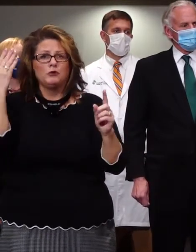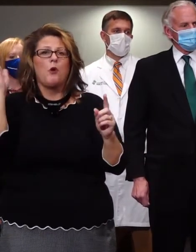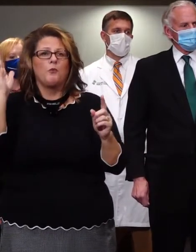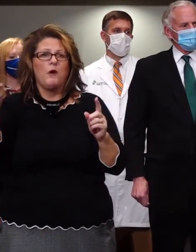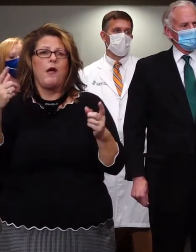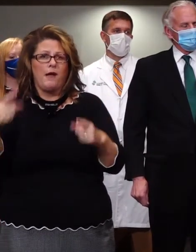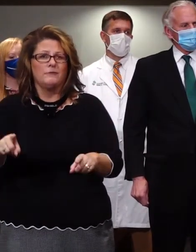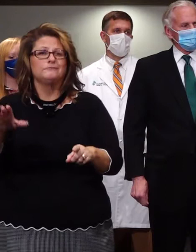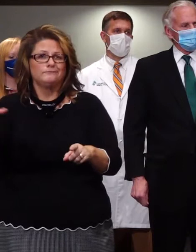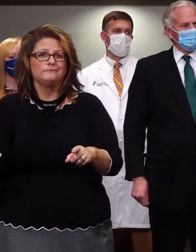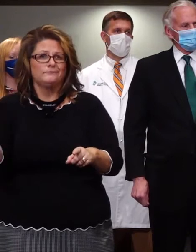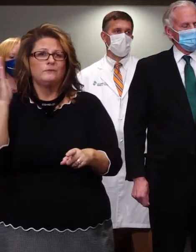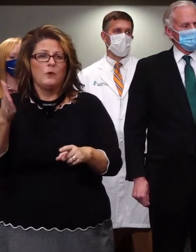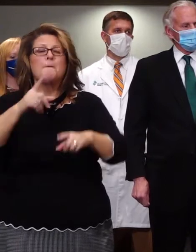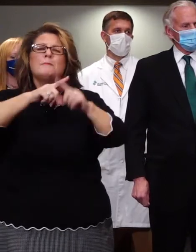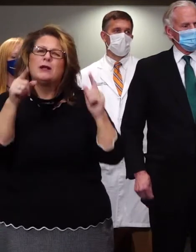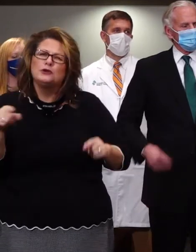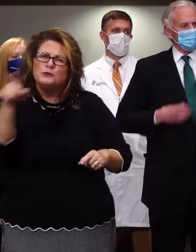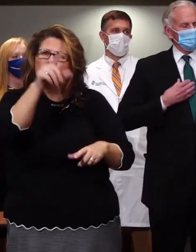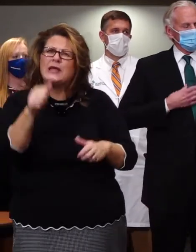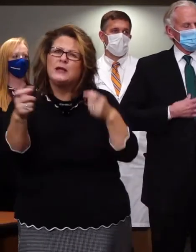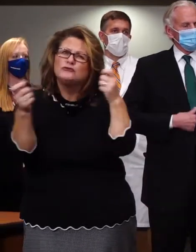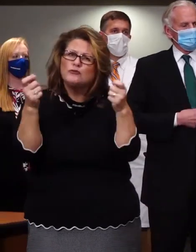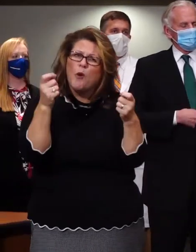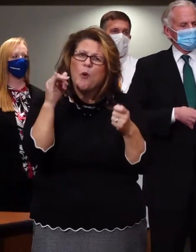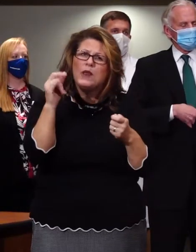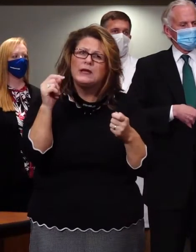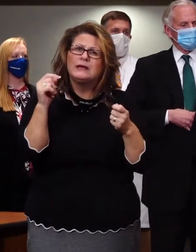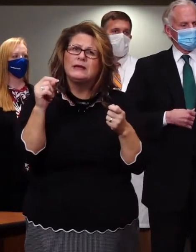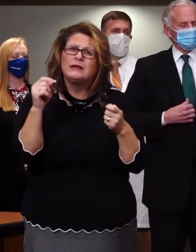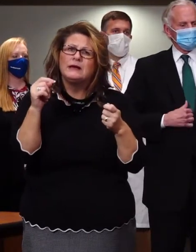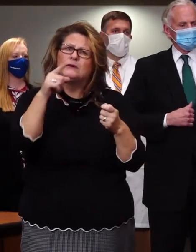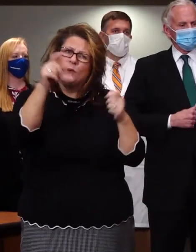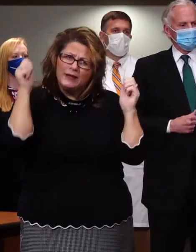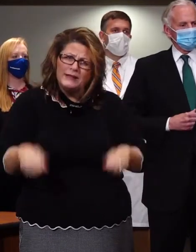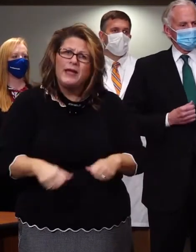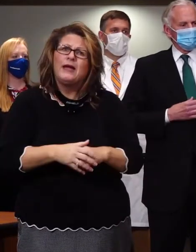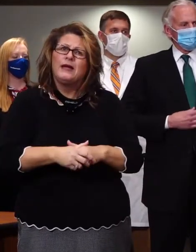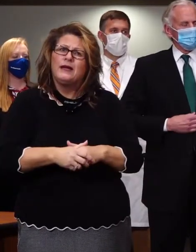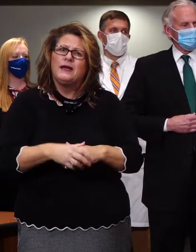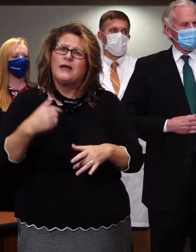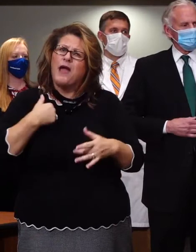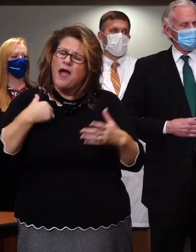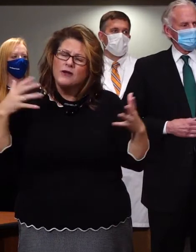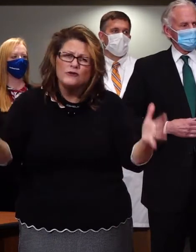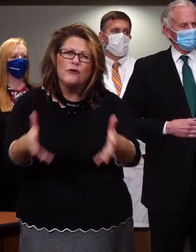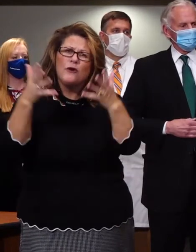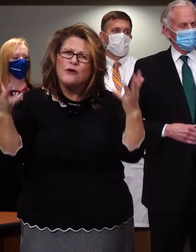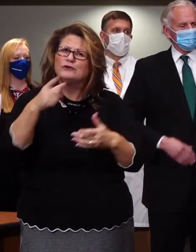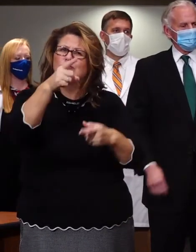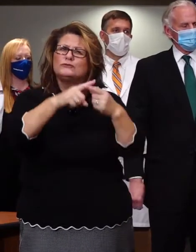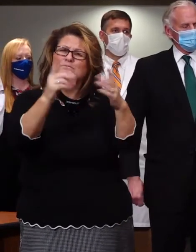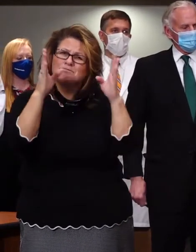to control a great deal of this with the resources that we have at hand now is something that I implore all of you to pay more attention